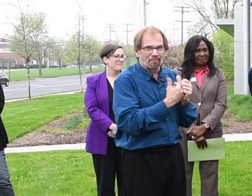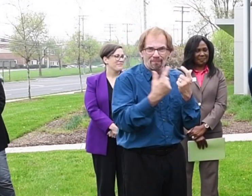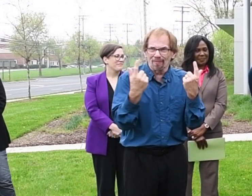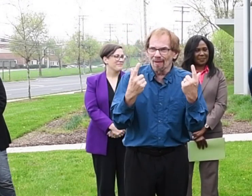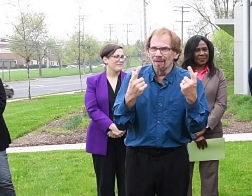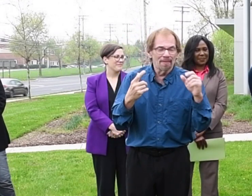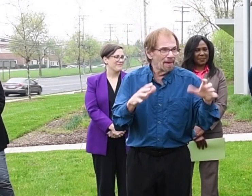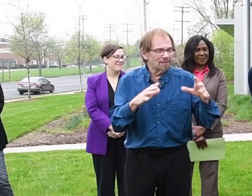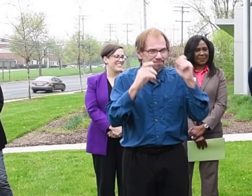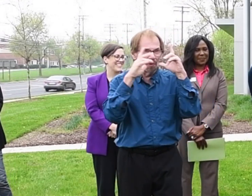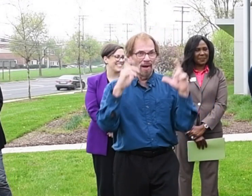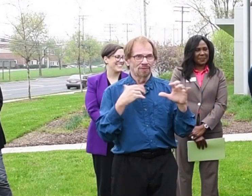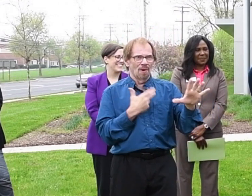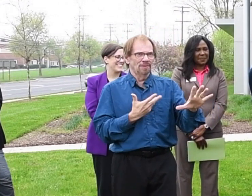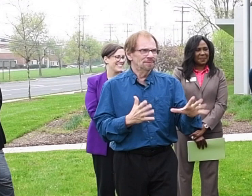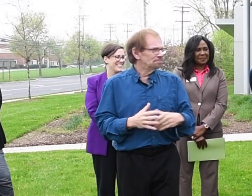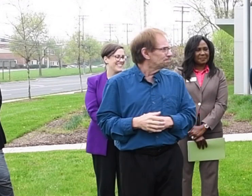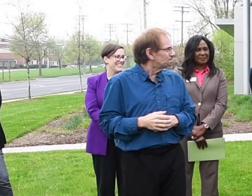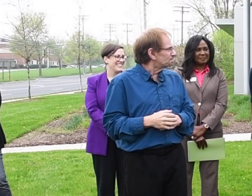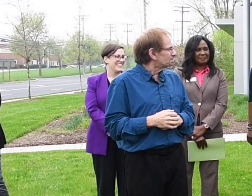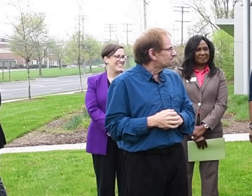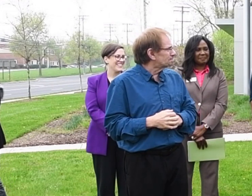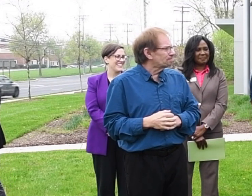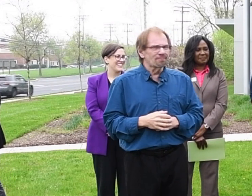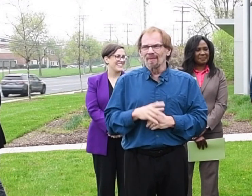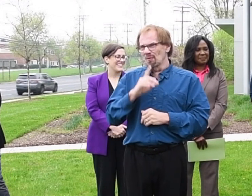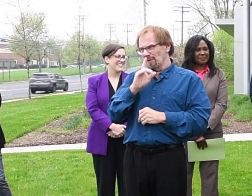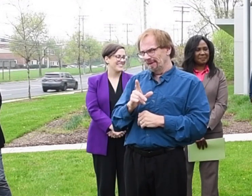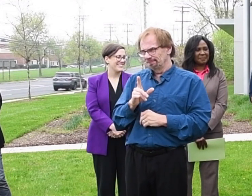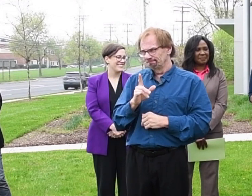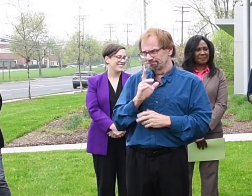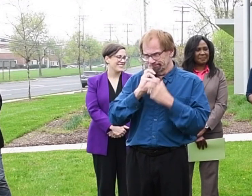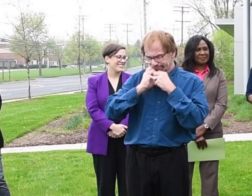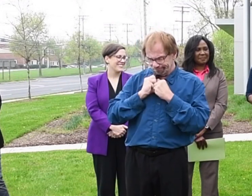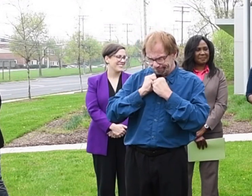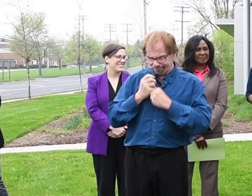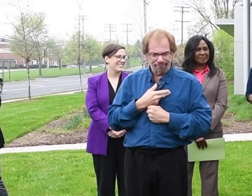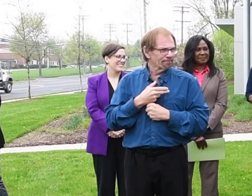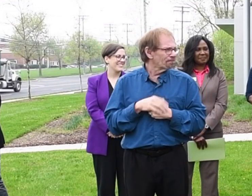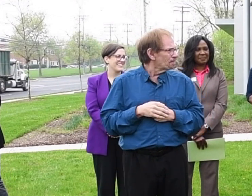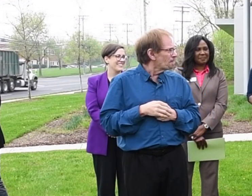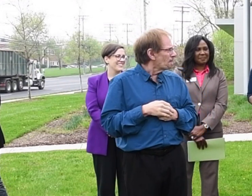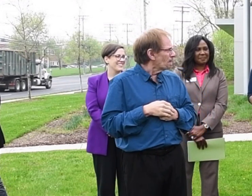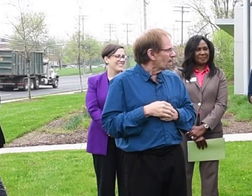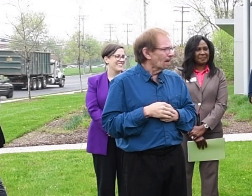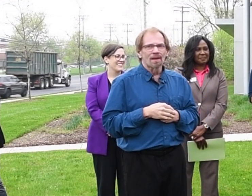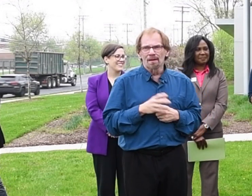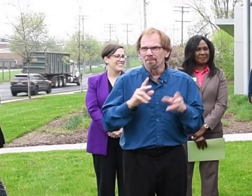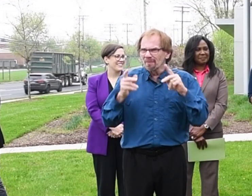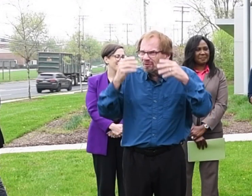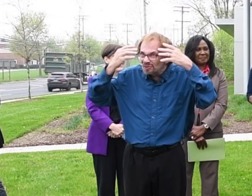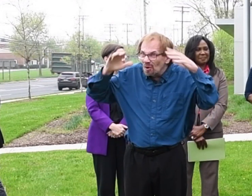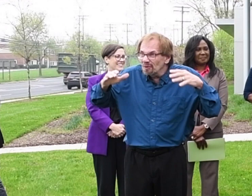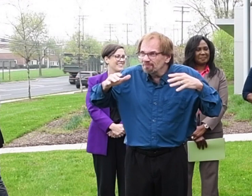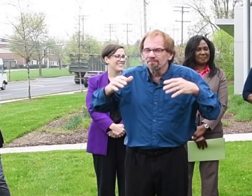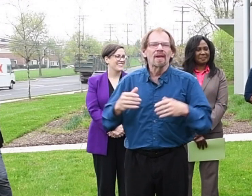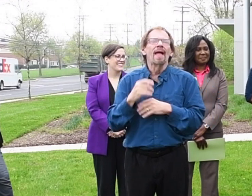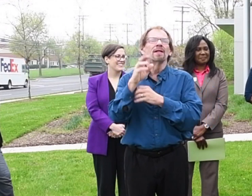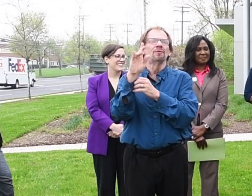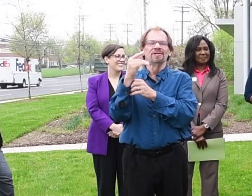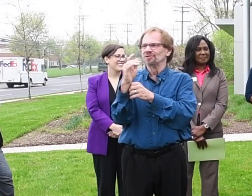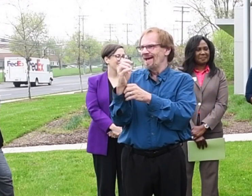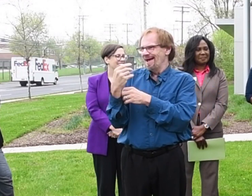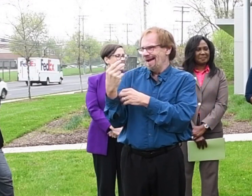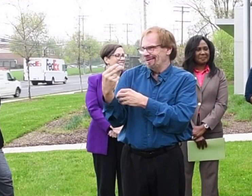huge surprise to us. You know, it means a lot to us. Those of you that don't know who the Elkridge Heritage Society